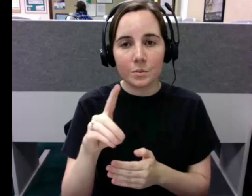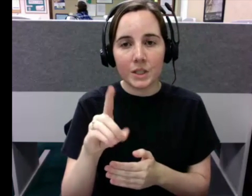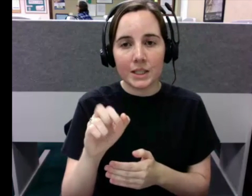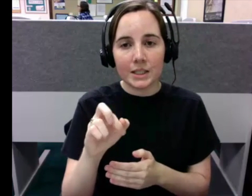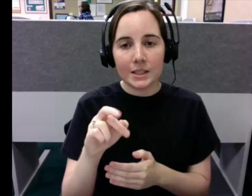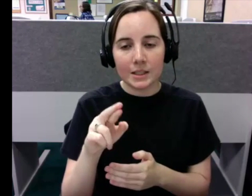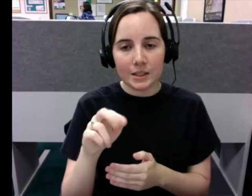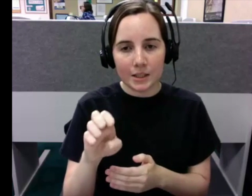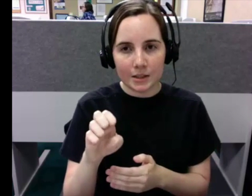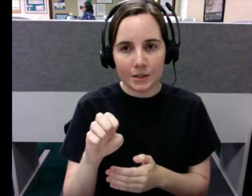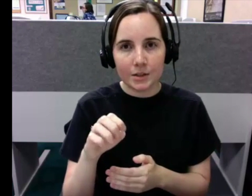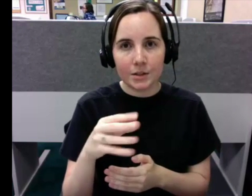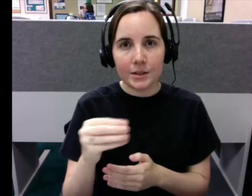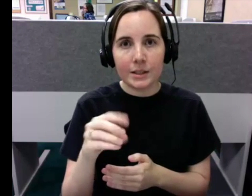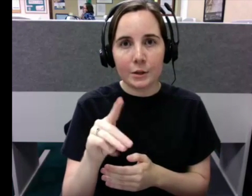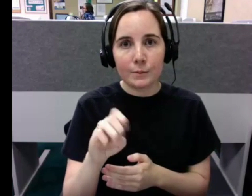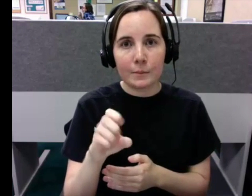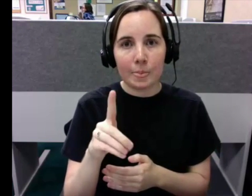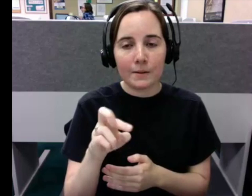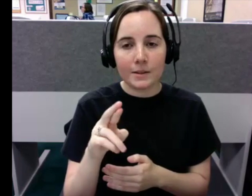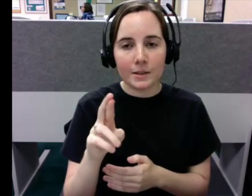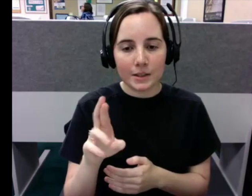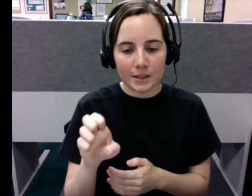by calling the Medicare toll-free number,